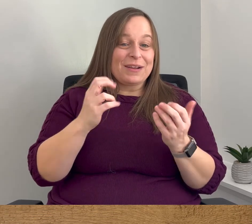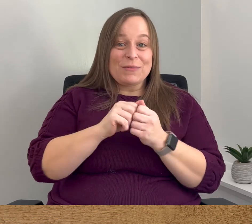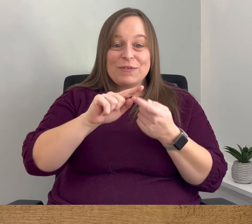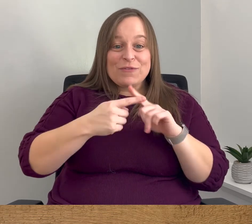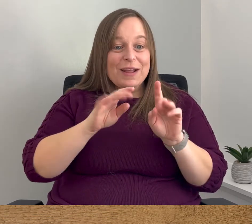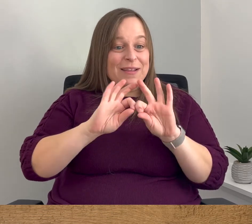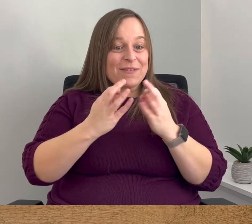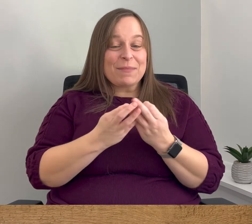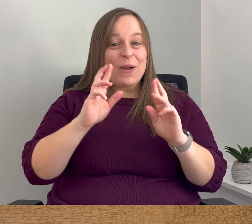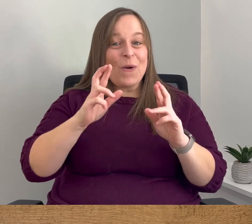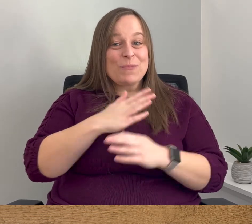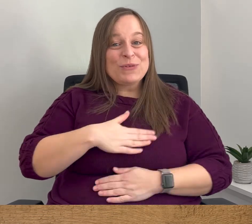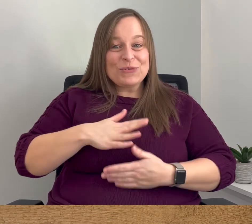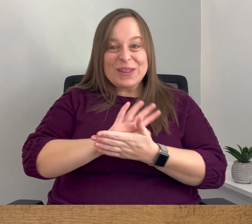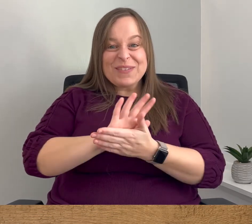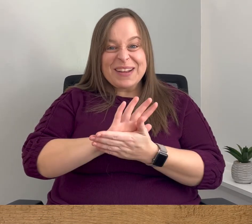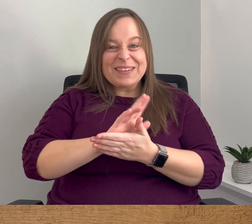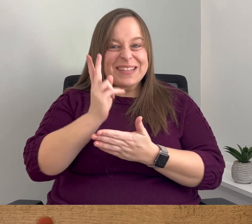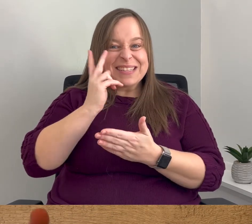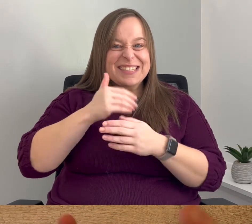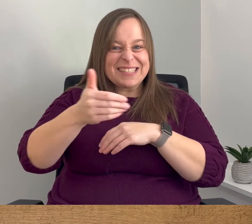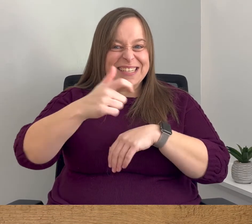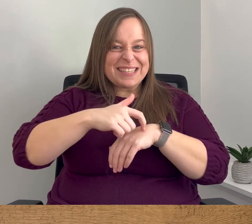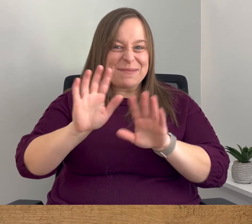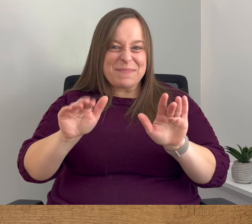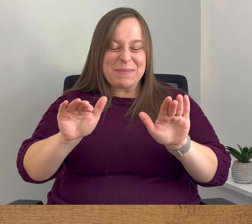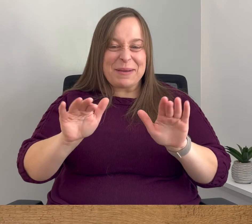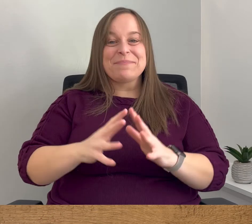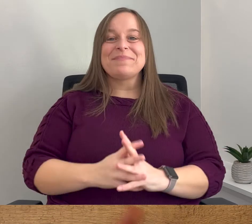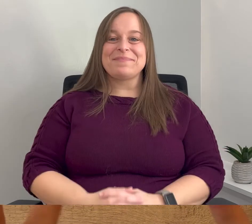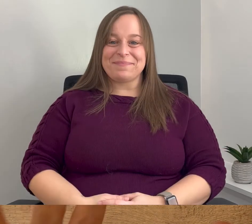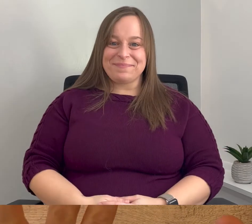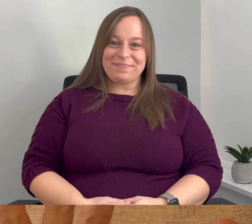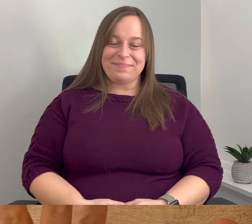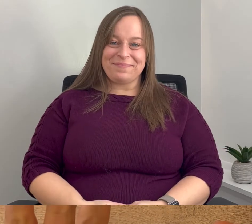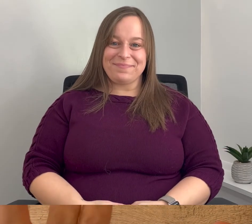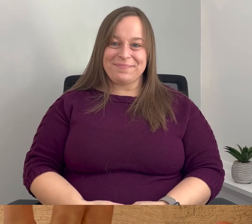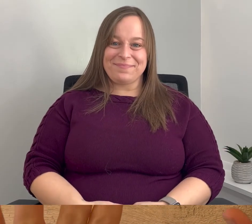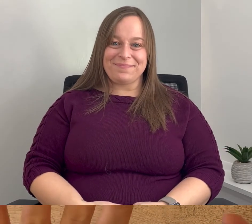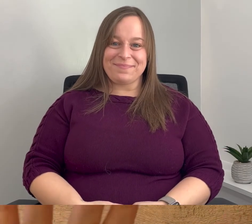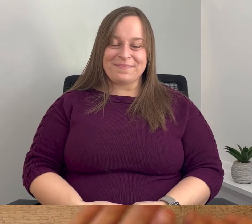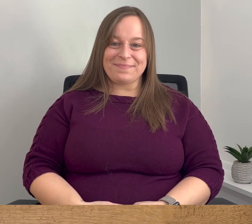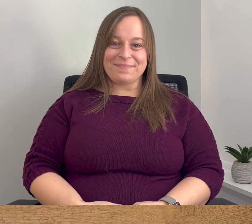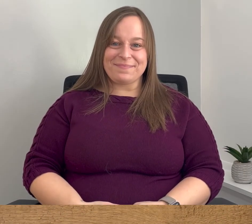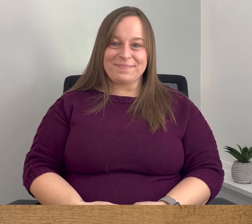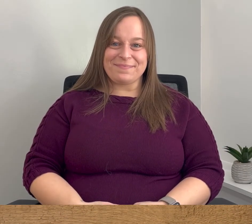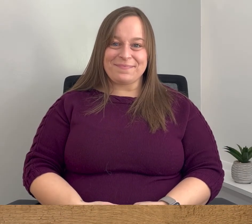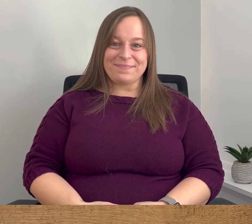this channel with your friends and family, and I hope you enjoyed this video. And I'll see you next time. Bye.